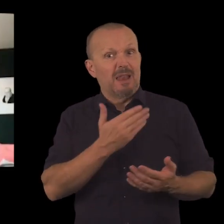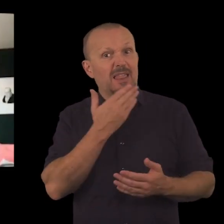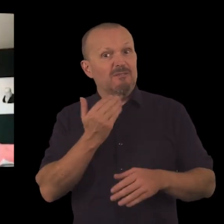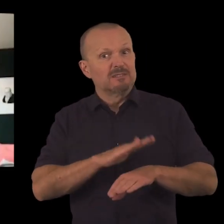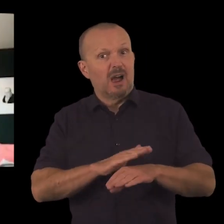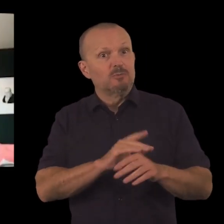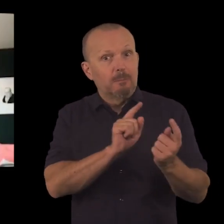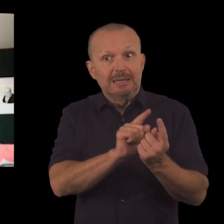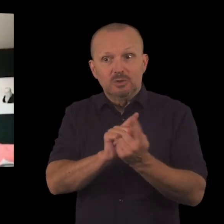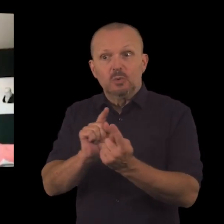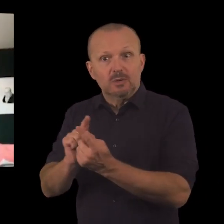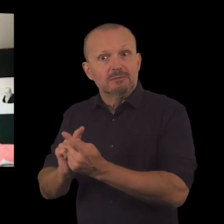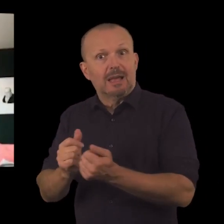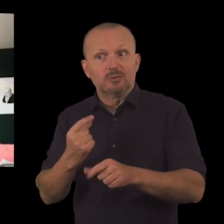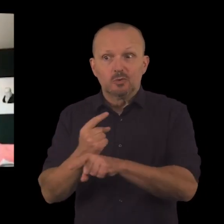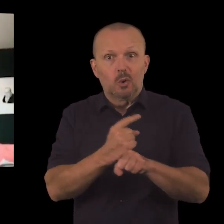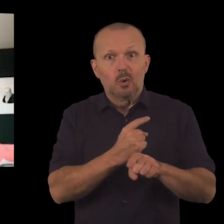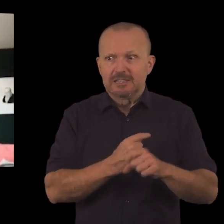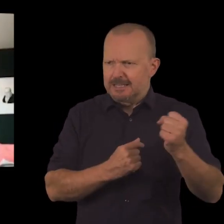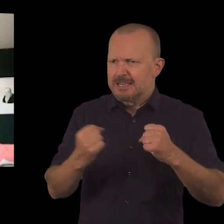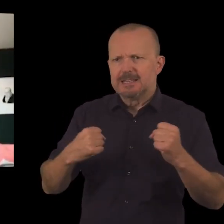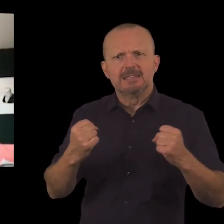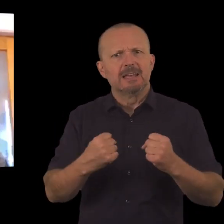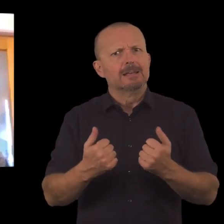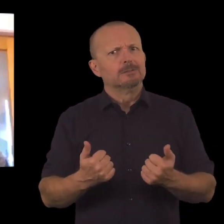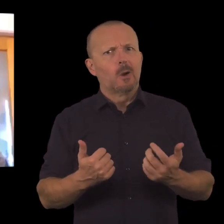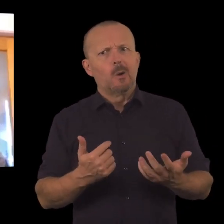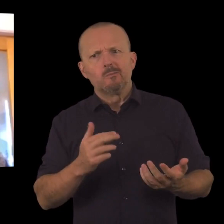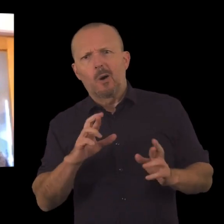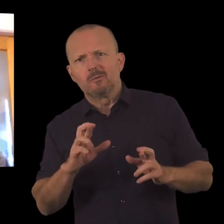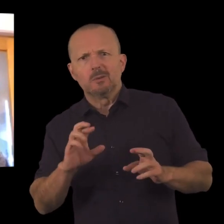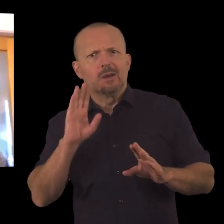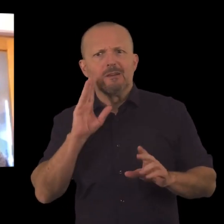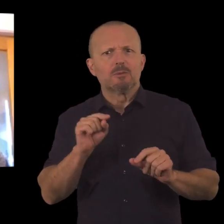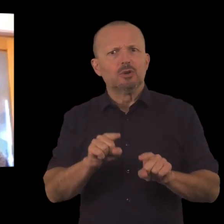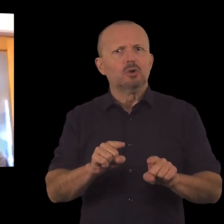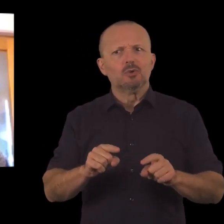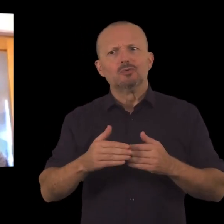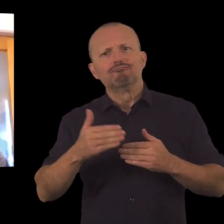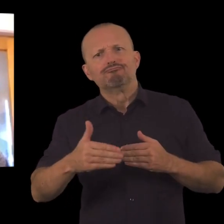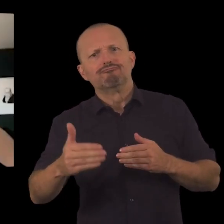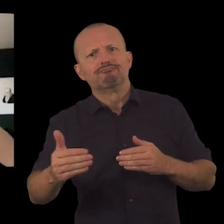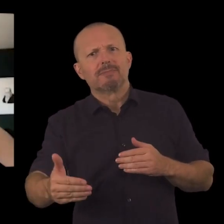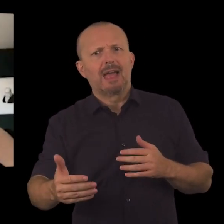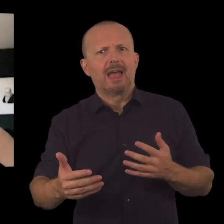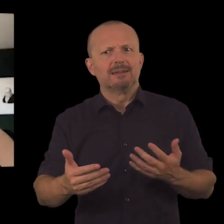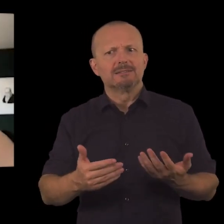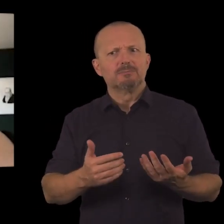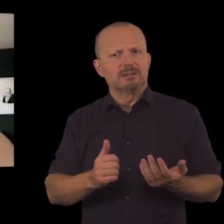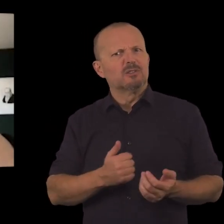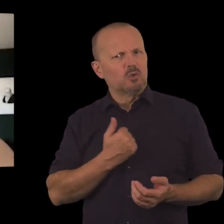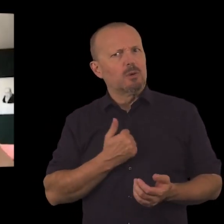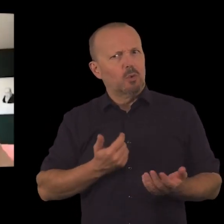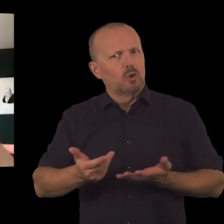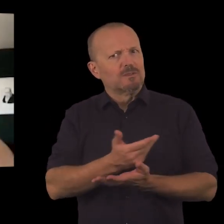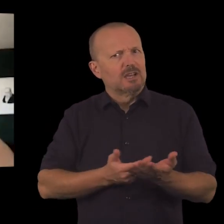I will. It's been really lovely to meet you all and to talk and hear from you, and